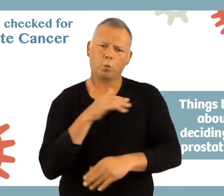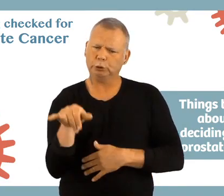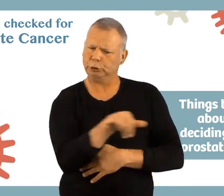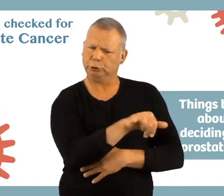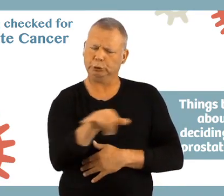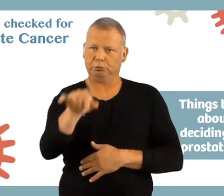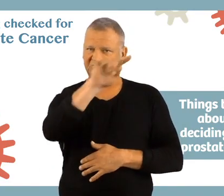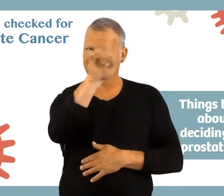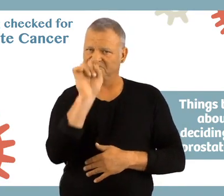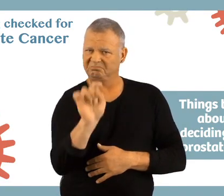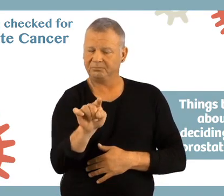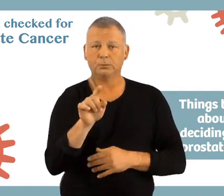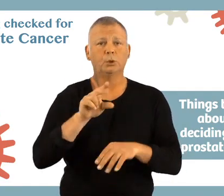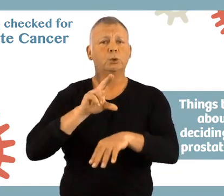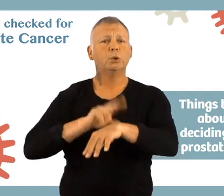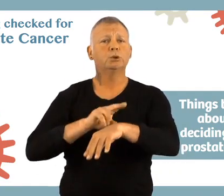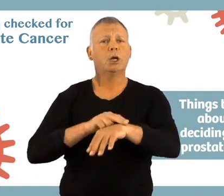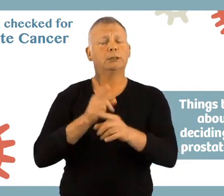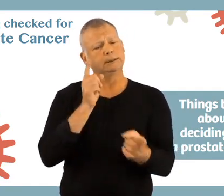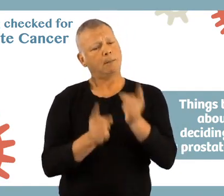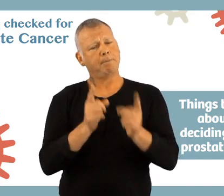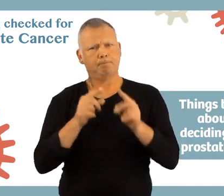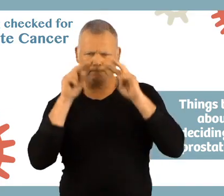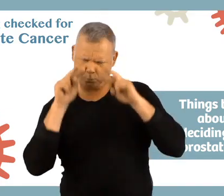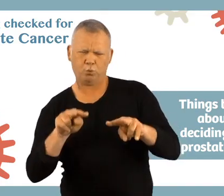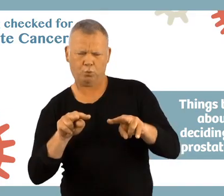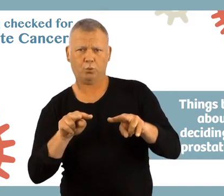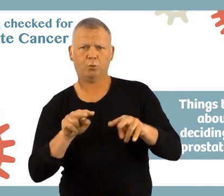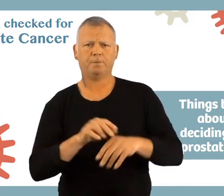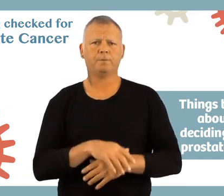Sometimes doctors can't tell which prostate cancers will grow quickly and spread.